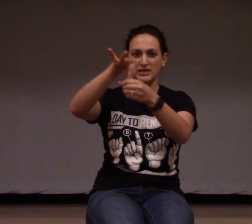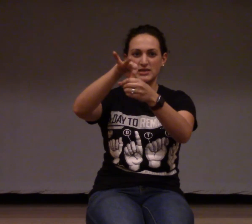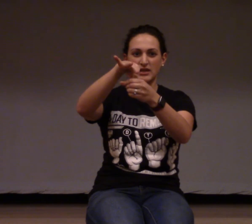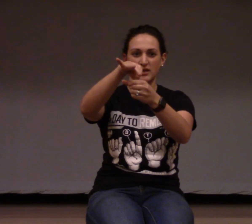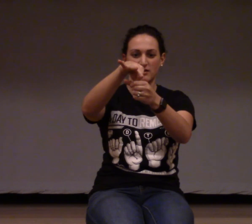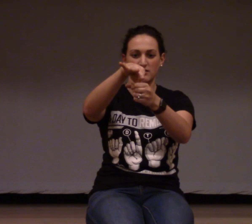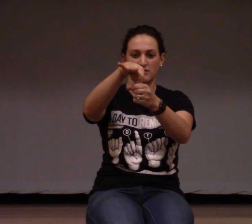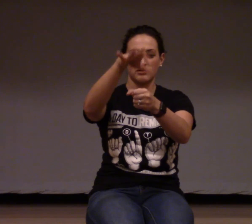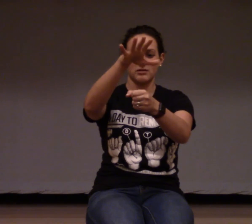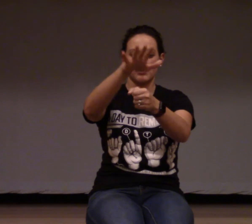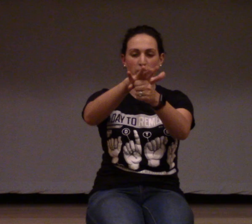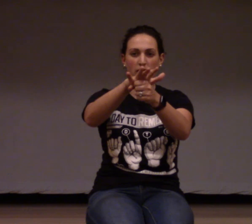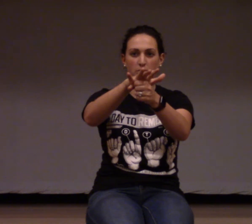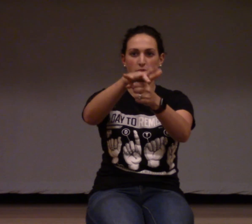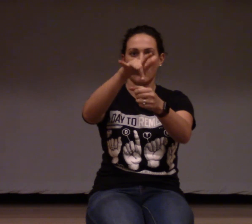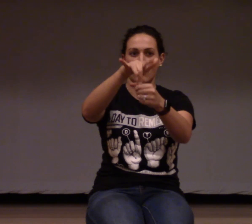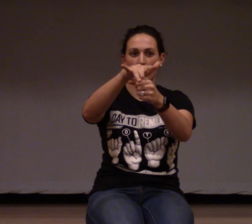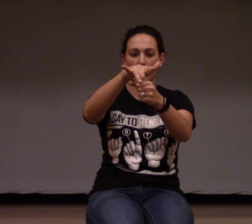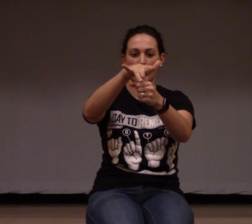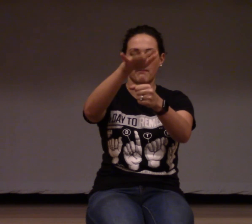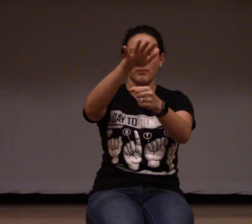tea. Pop or